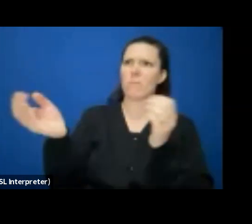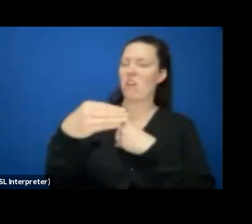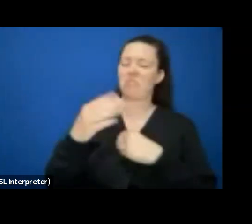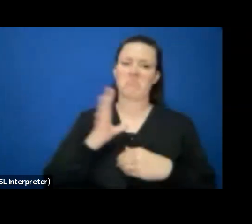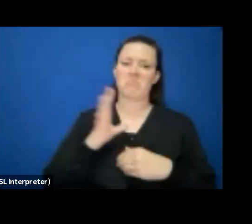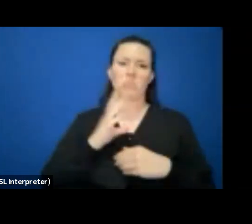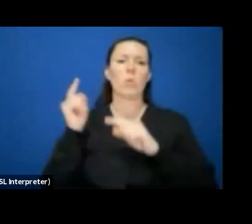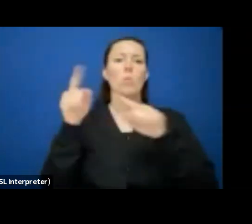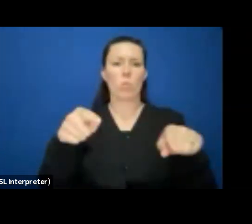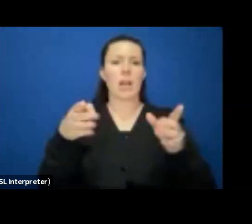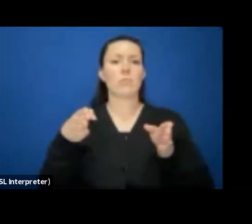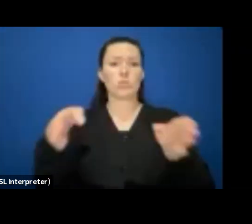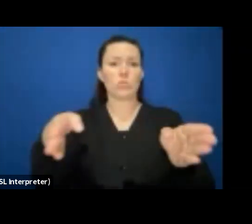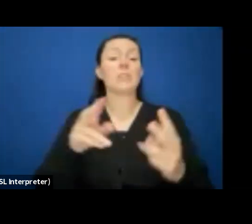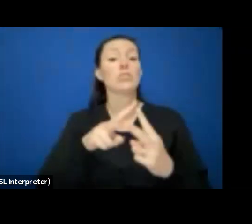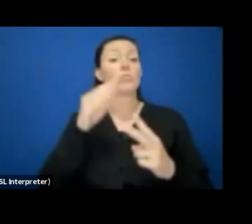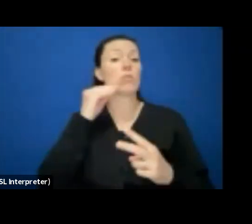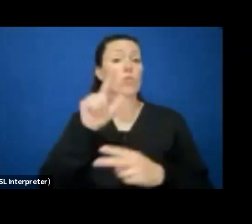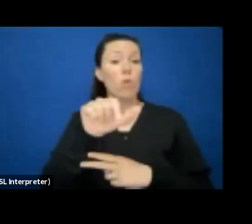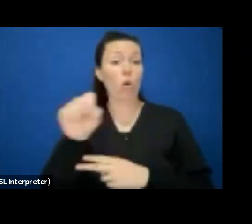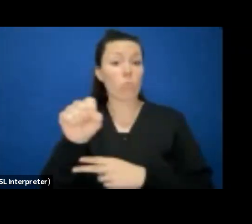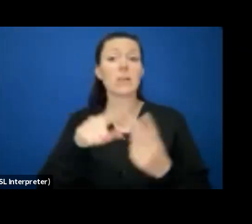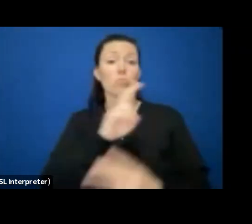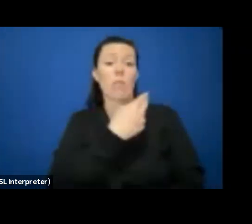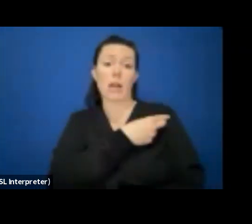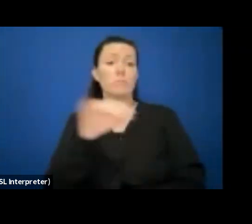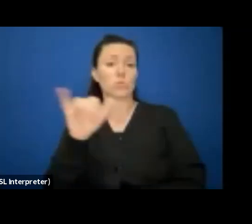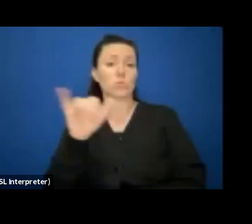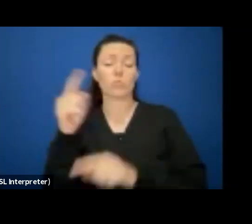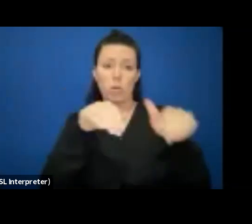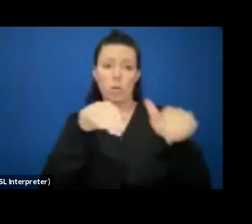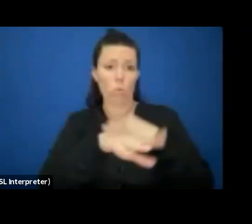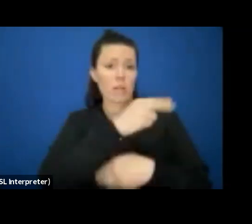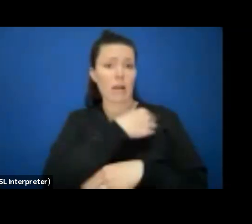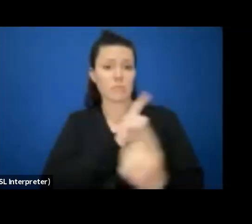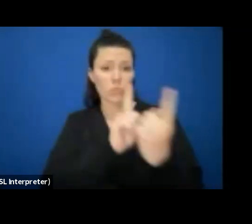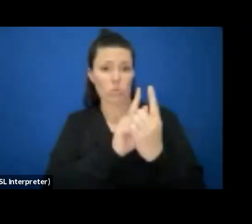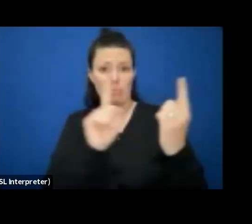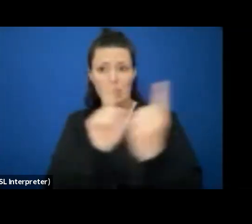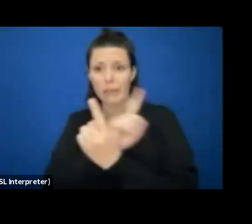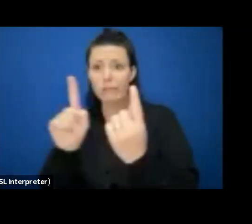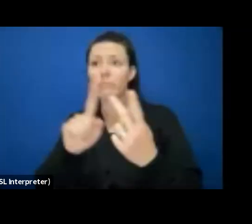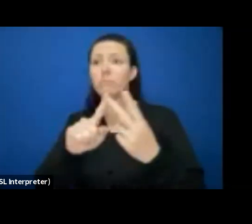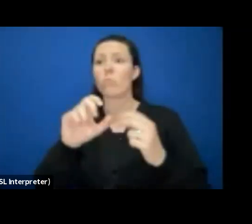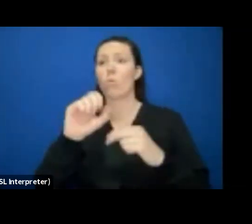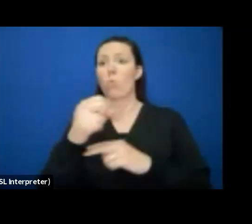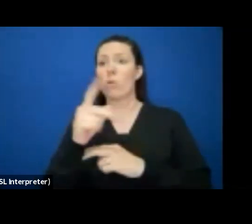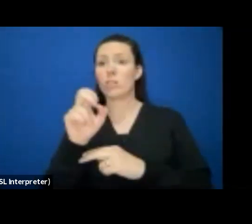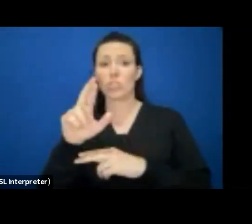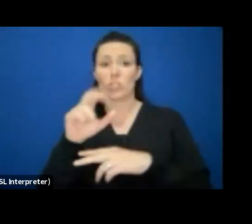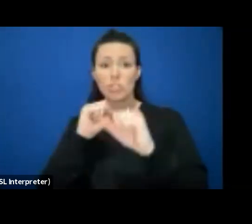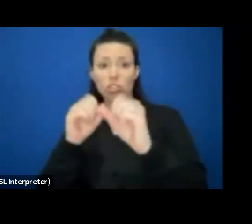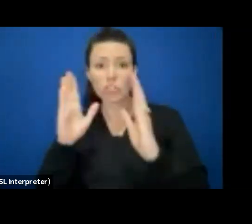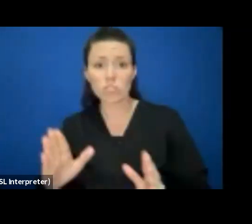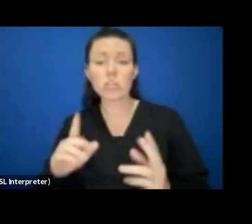either we're homeless and they were at the hospital, probably we will go to the hospital, meet with them, go to the other shelters, go to the continuum